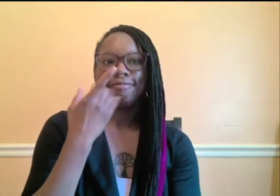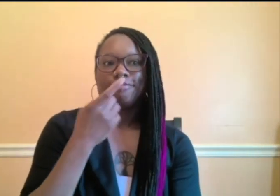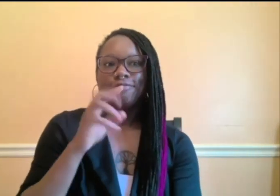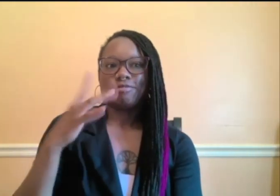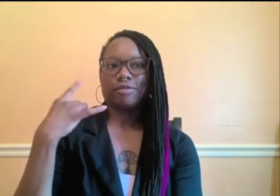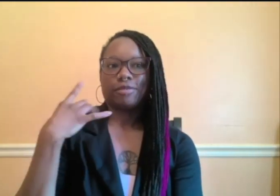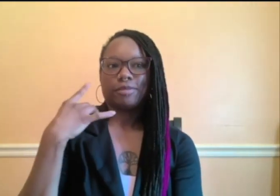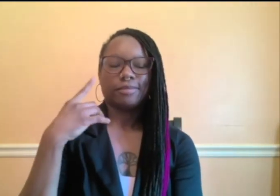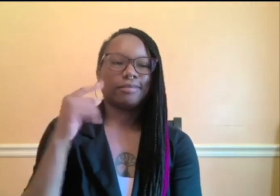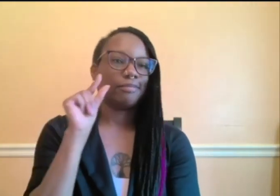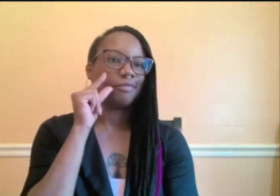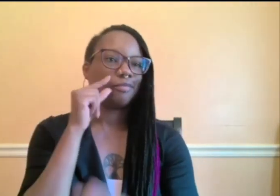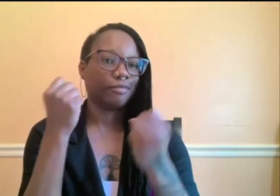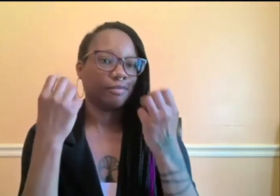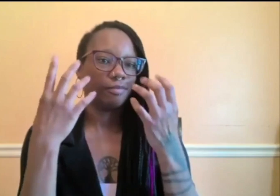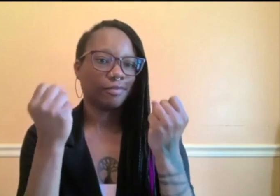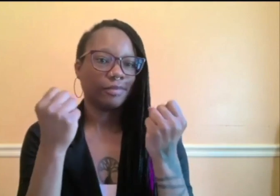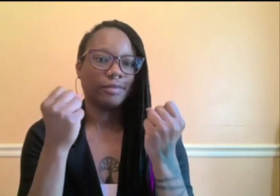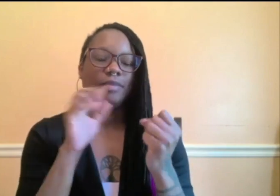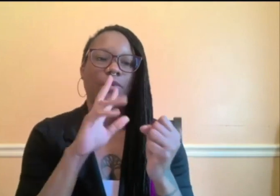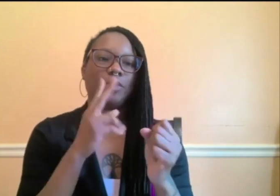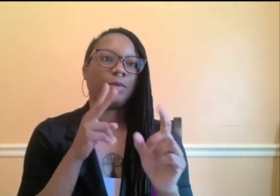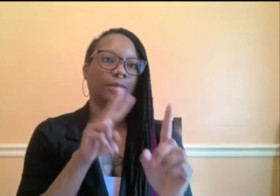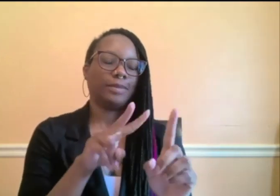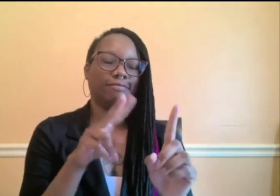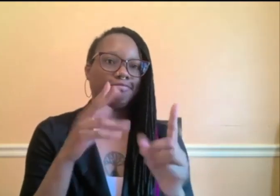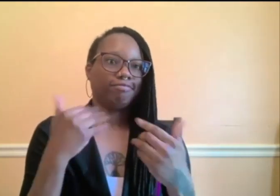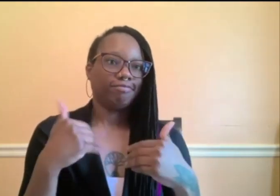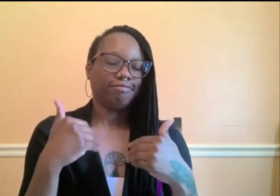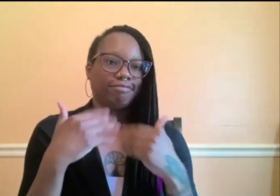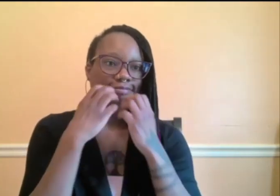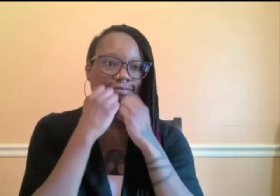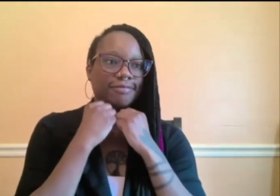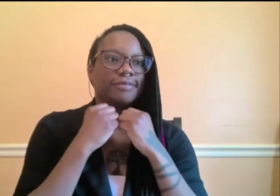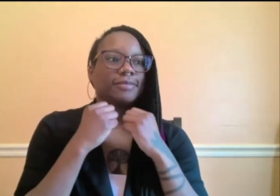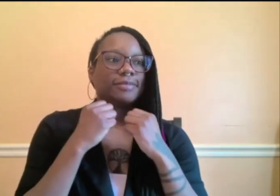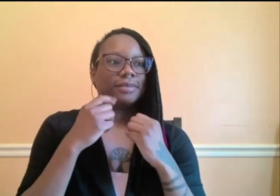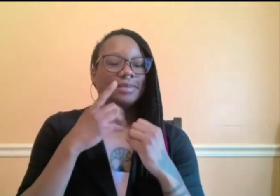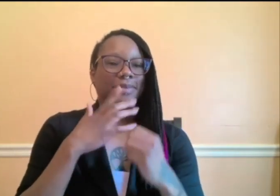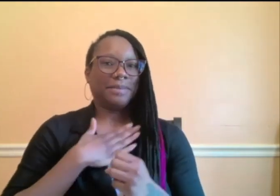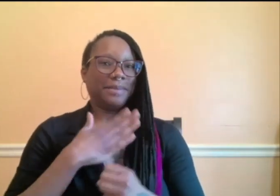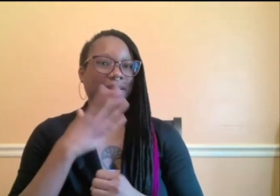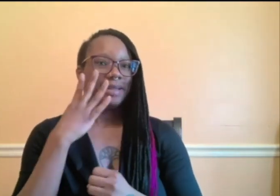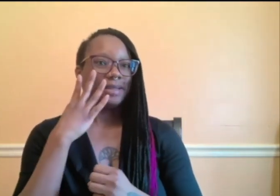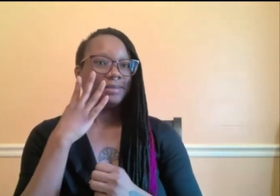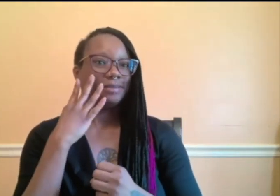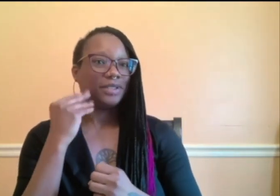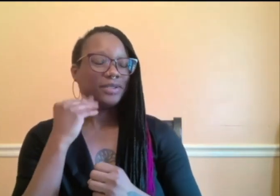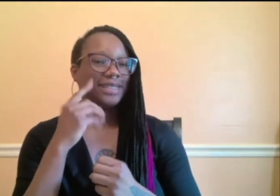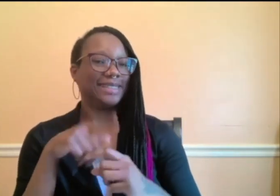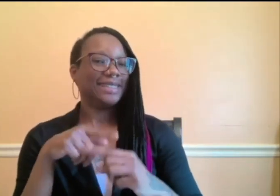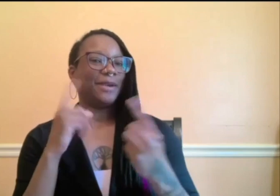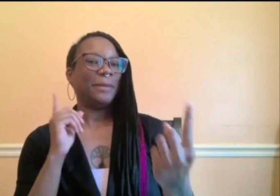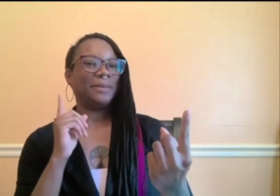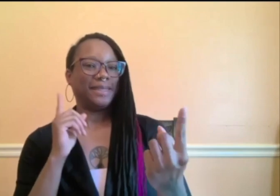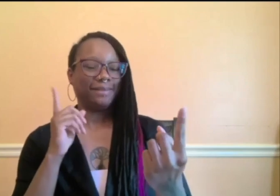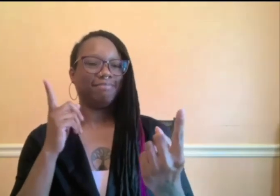Dr. Ani, thank you. This is Gloshonda signing. I definitely treasure my